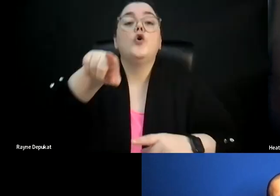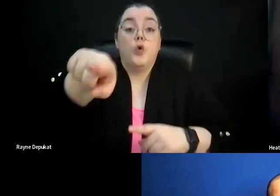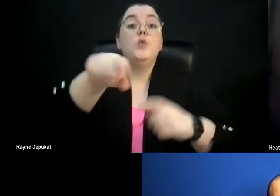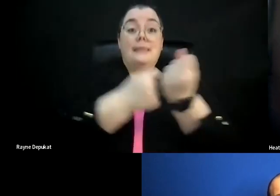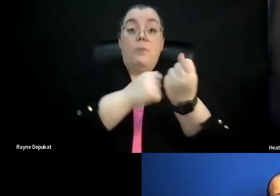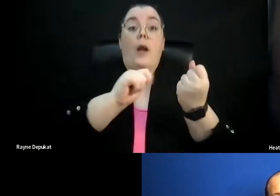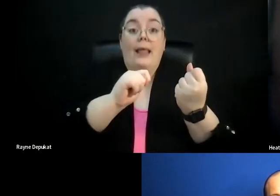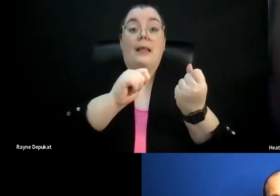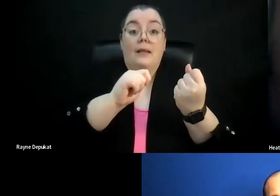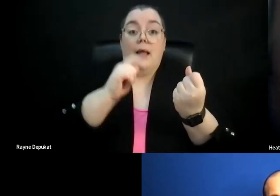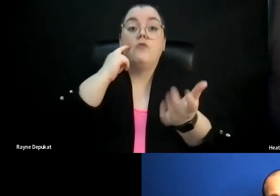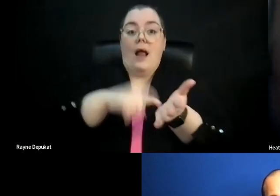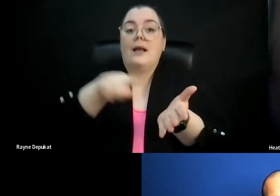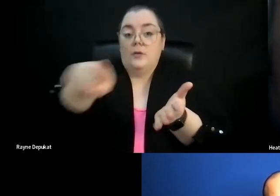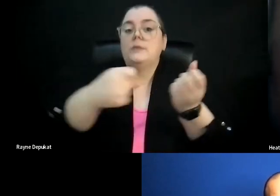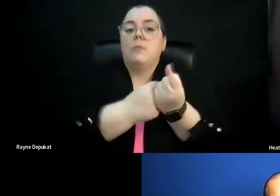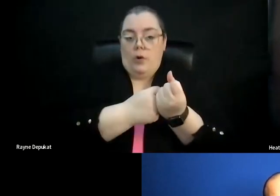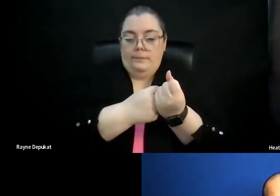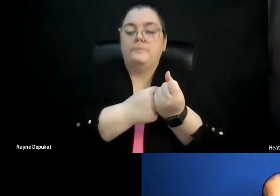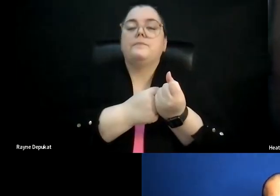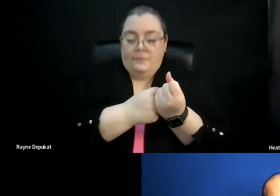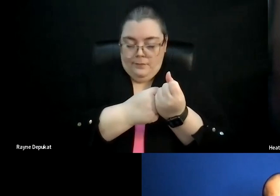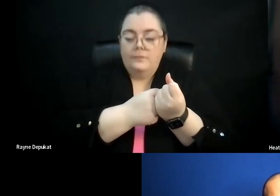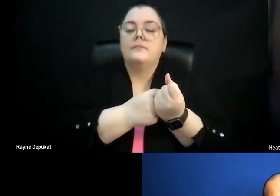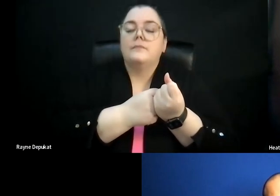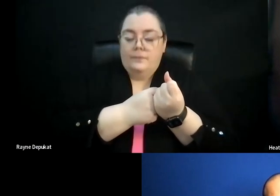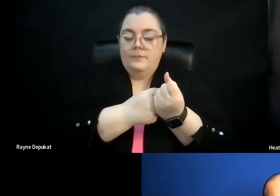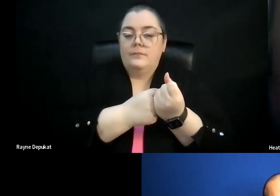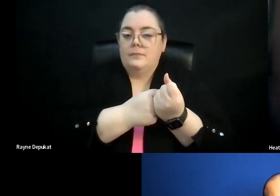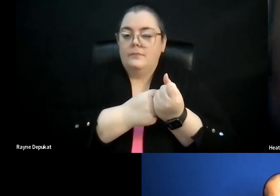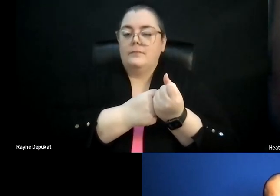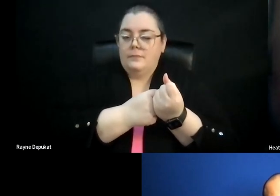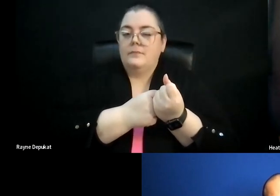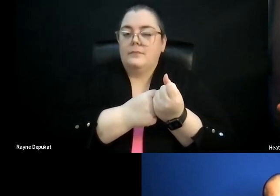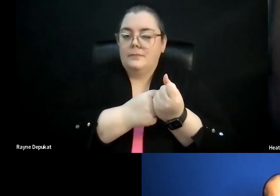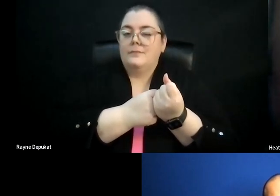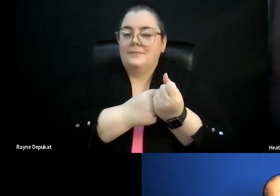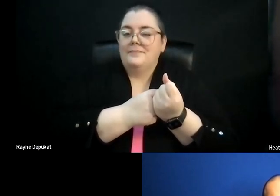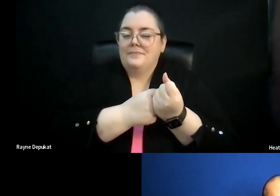your, oh, you support the submission of